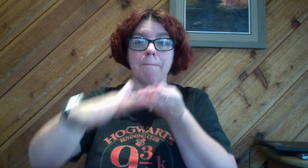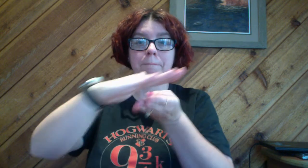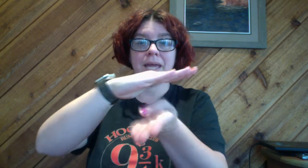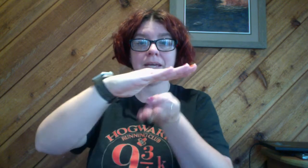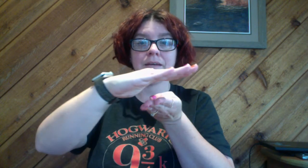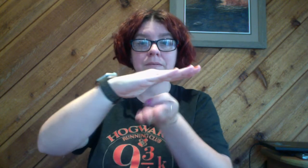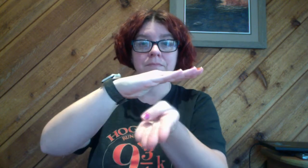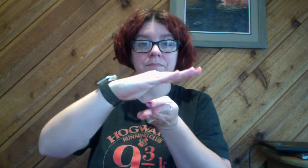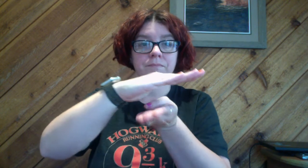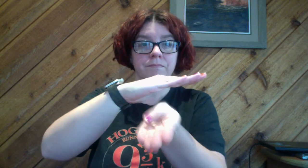Bake.